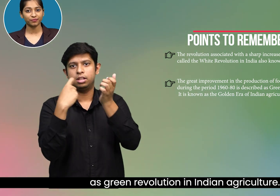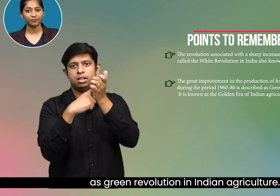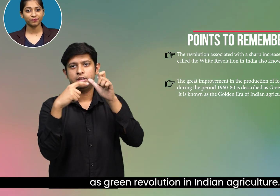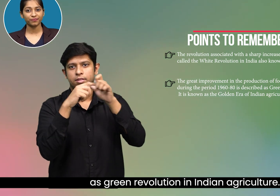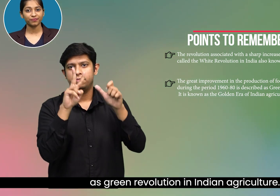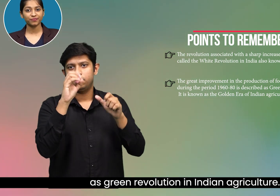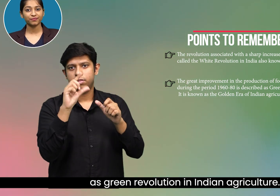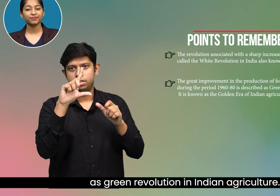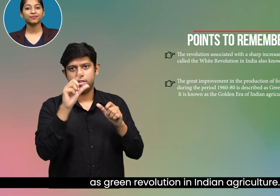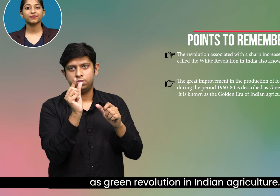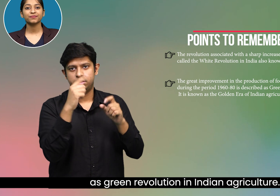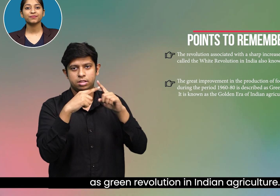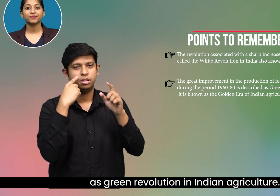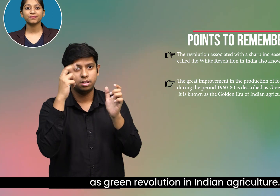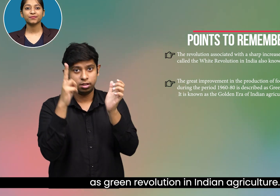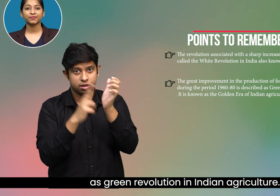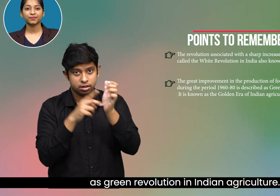agriculture.